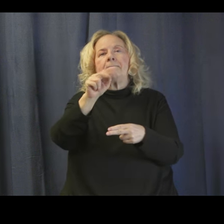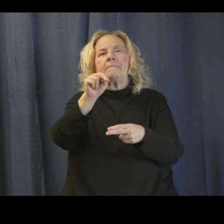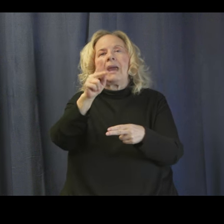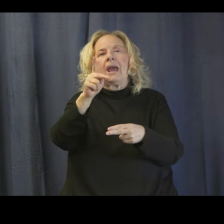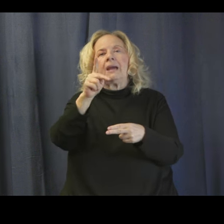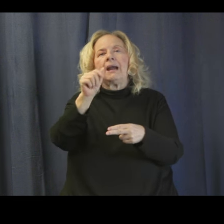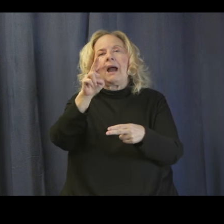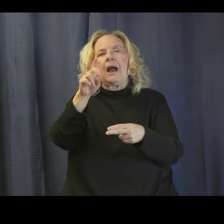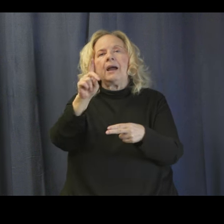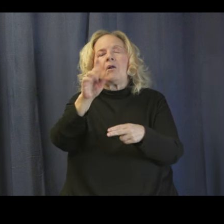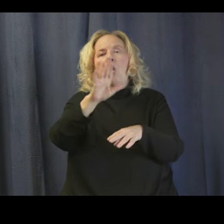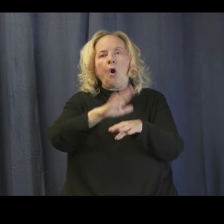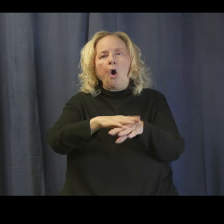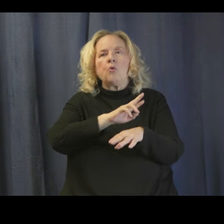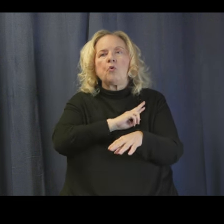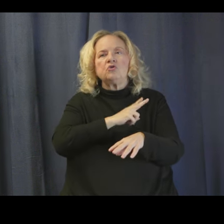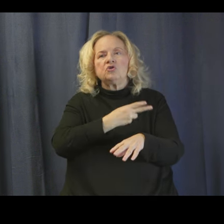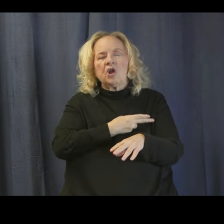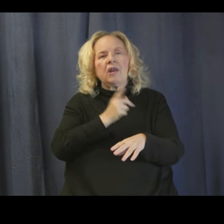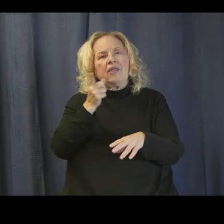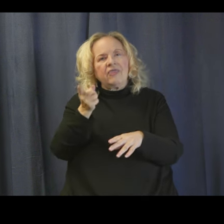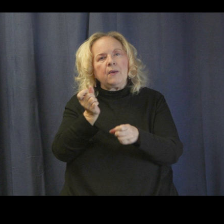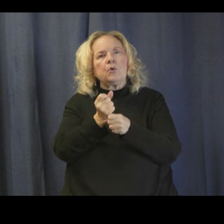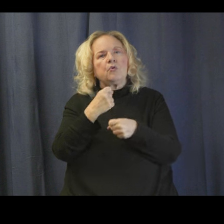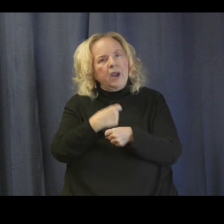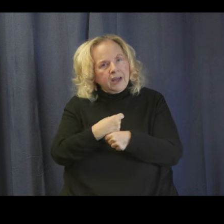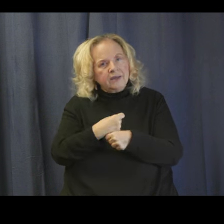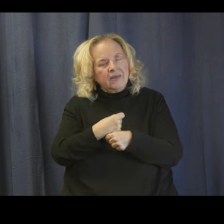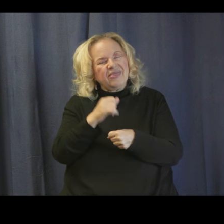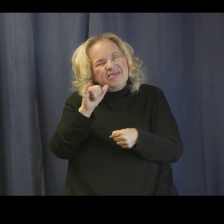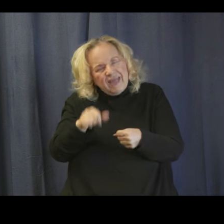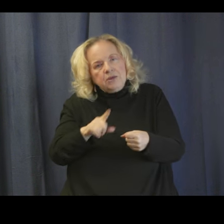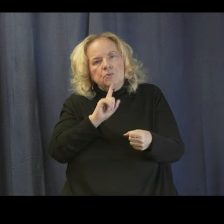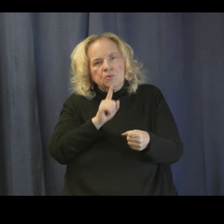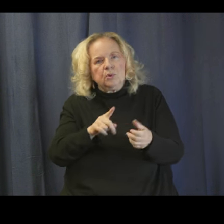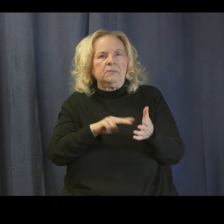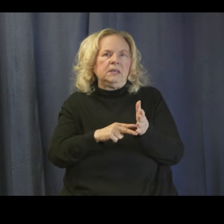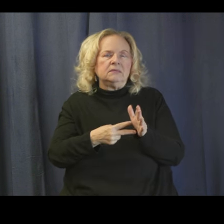mankind on Tishri 1, Rosh Hashanah, when they were created.